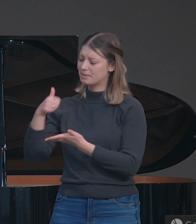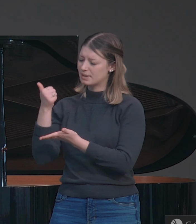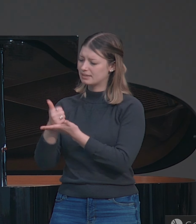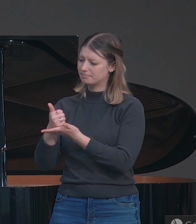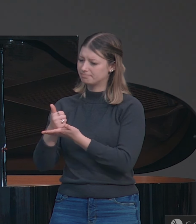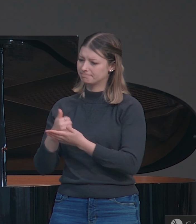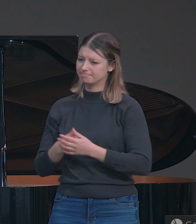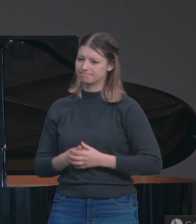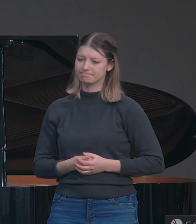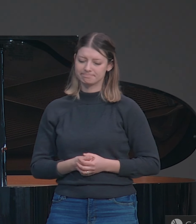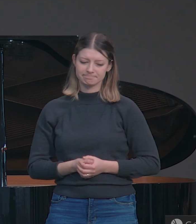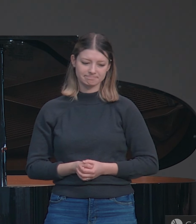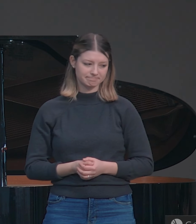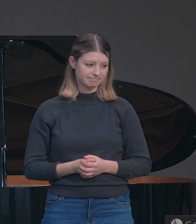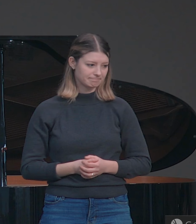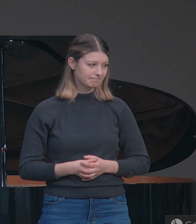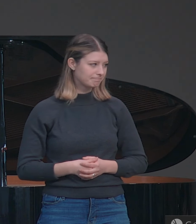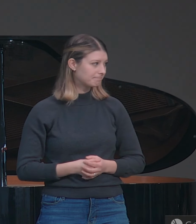Amen.